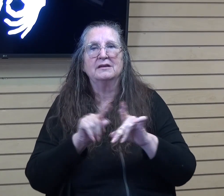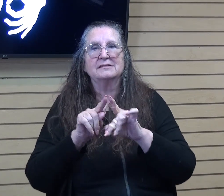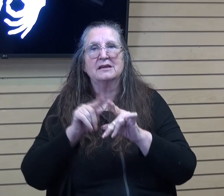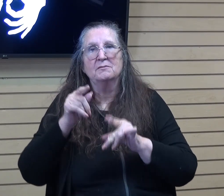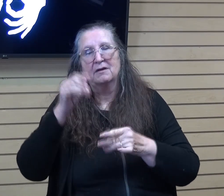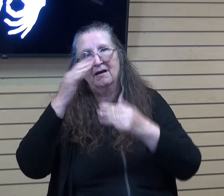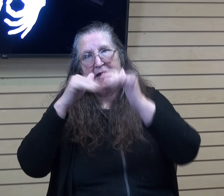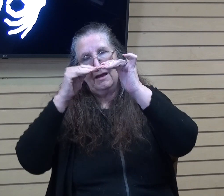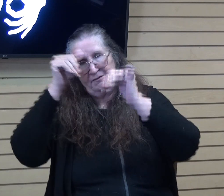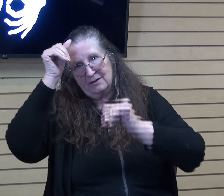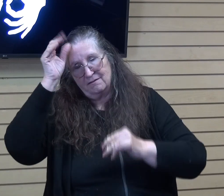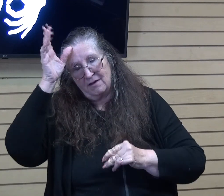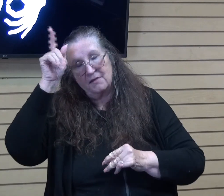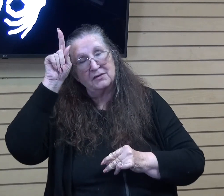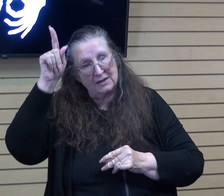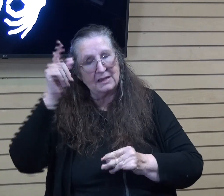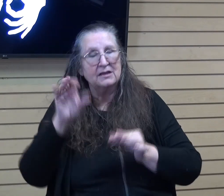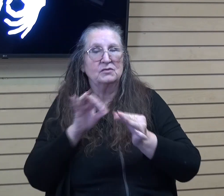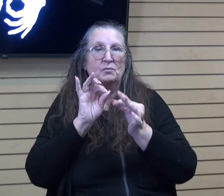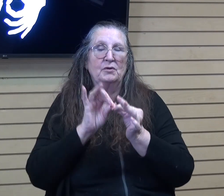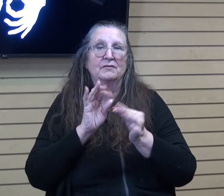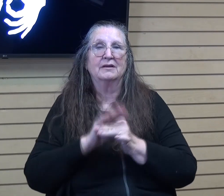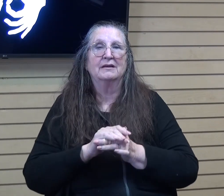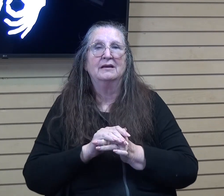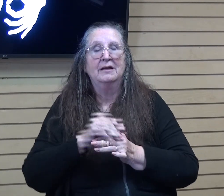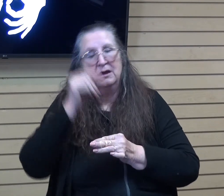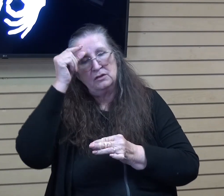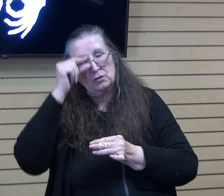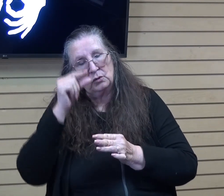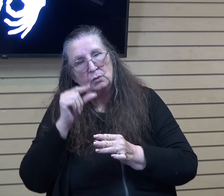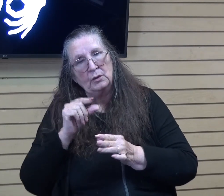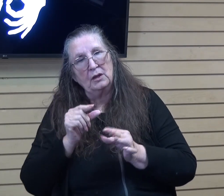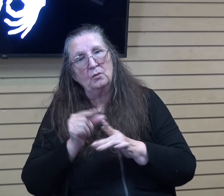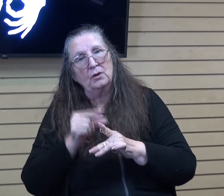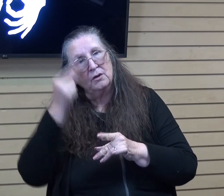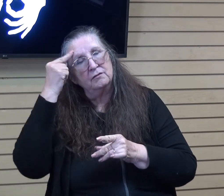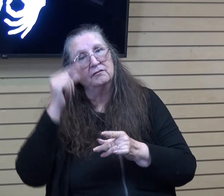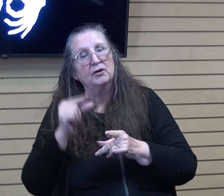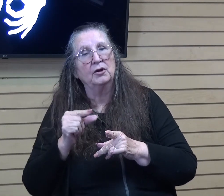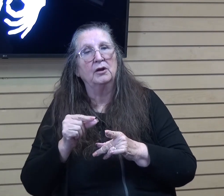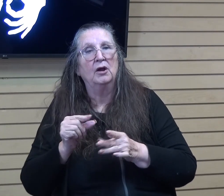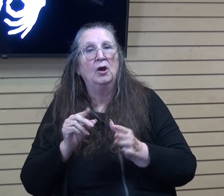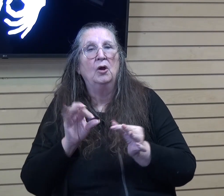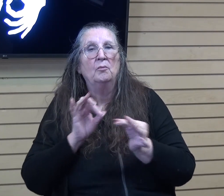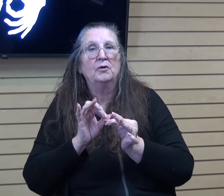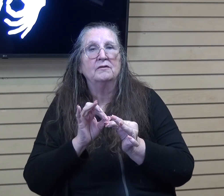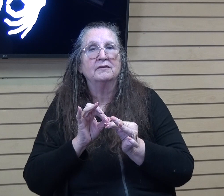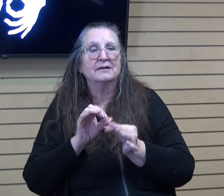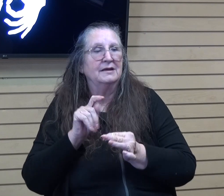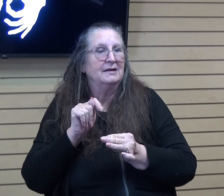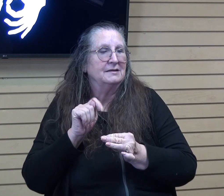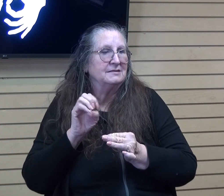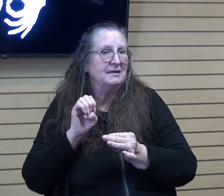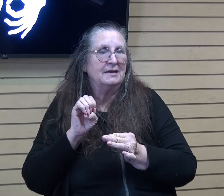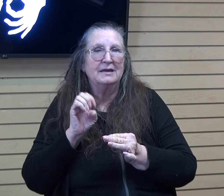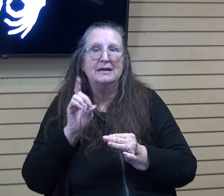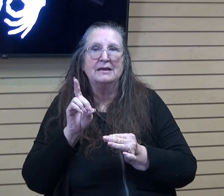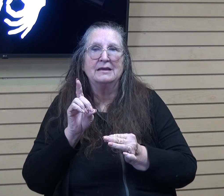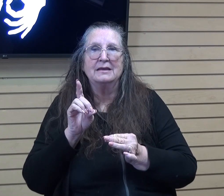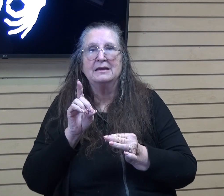perfect. And here the Greek word for perfect used here is teleos, and it means